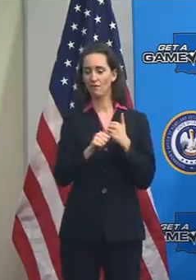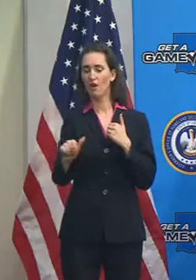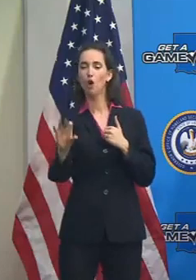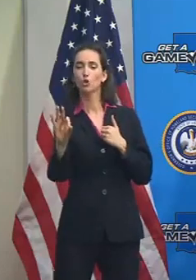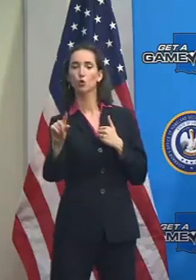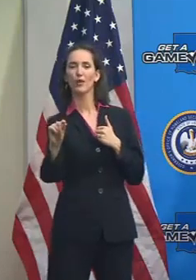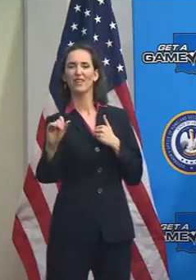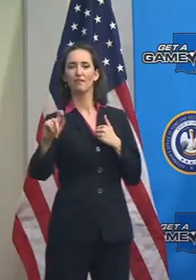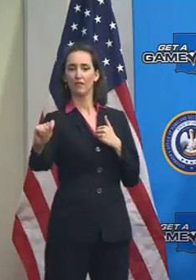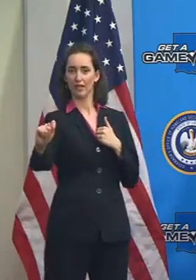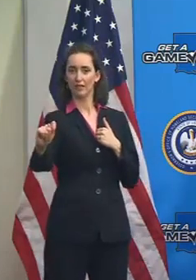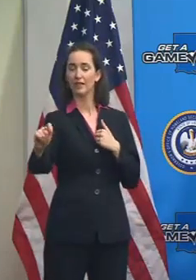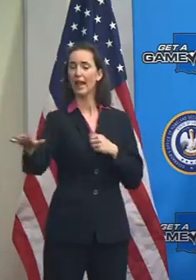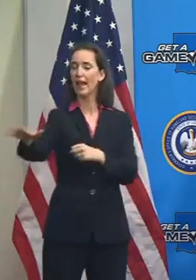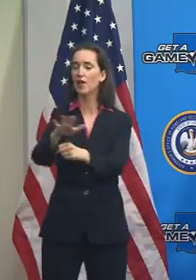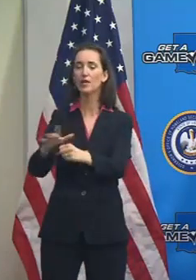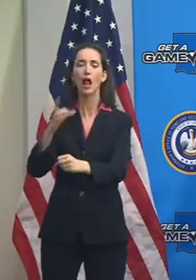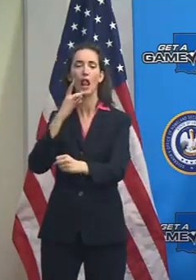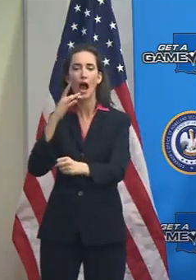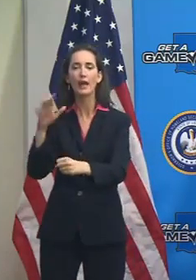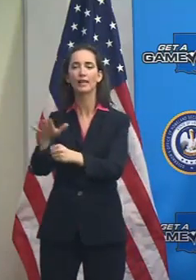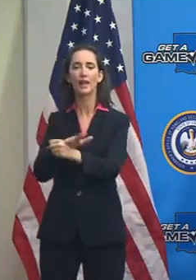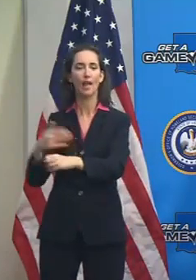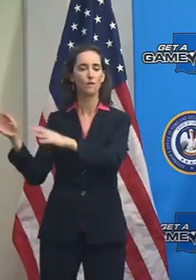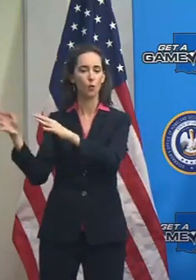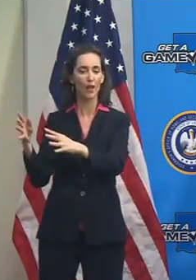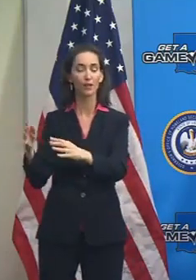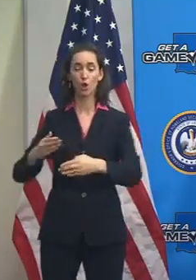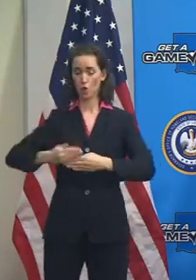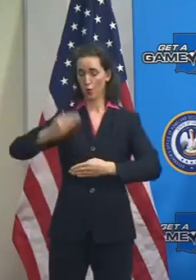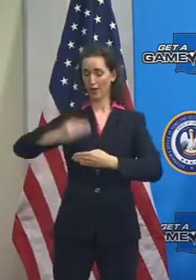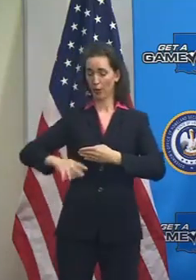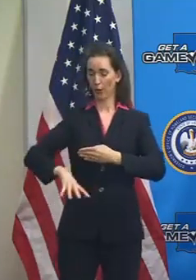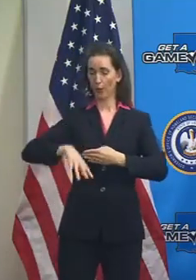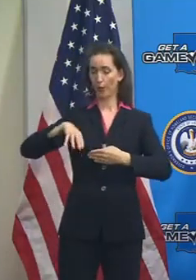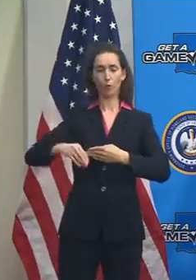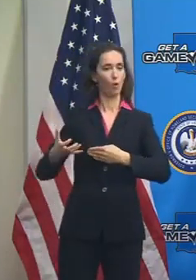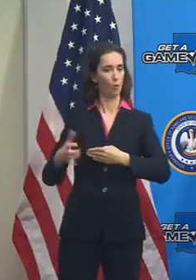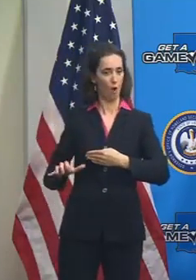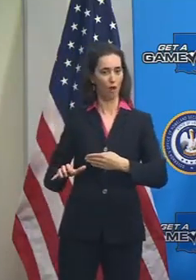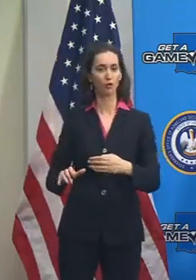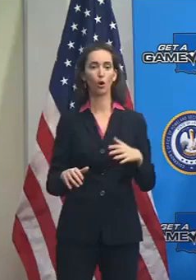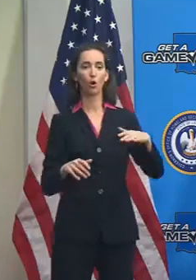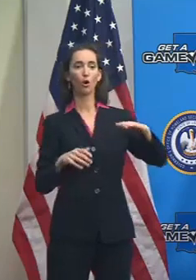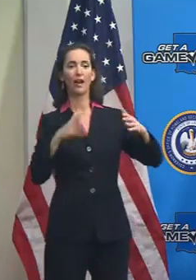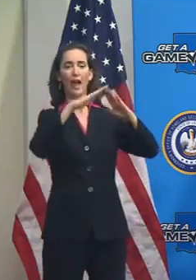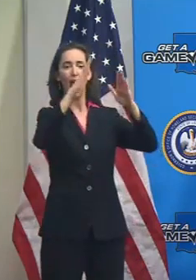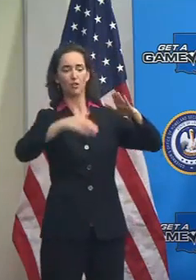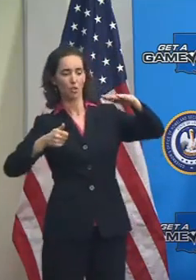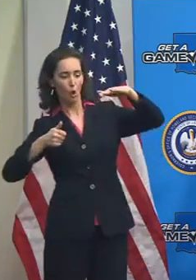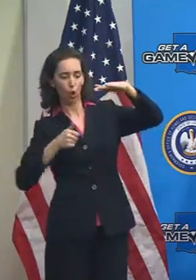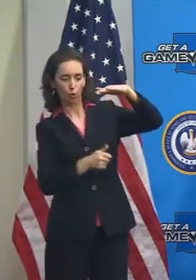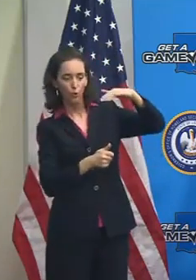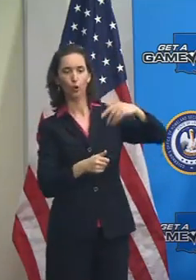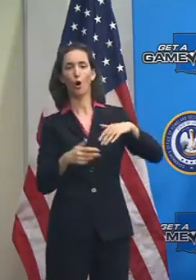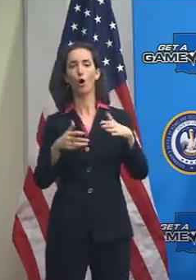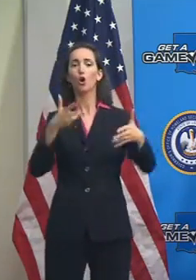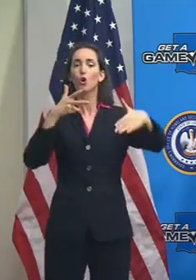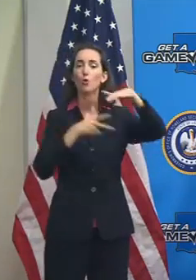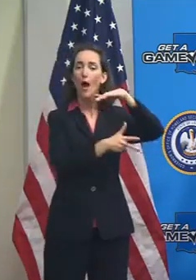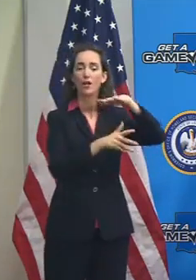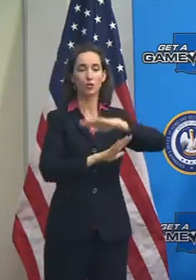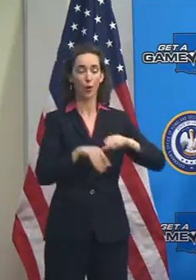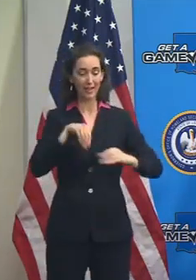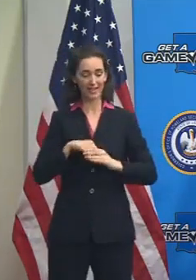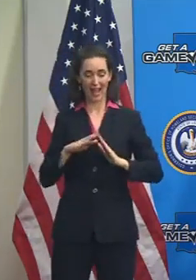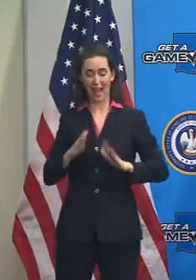well-ventilated area, not underneath a window or a vent, not in a crawl space or a garage, and certainly not in your